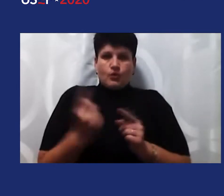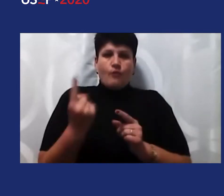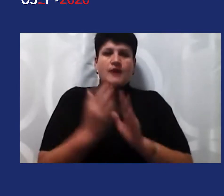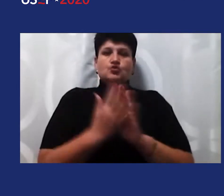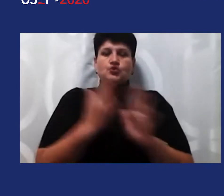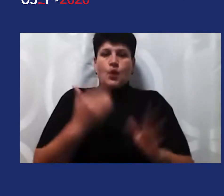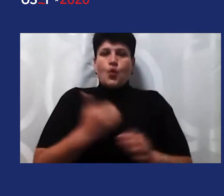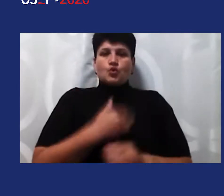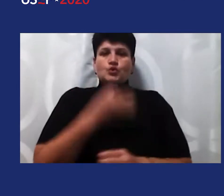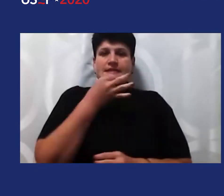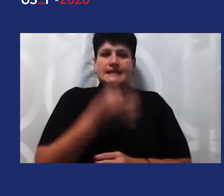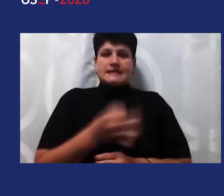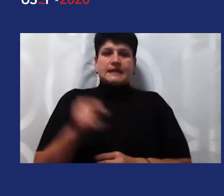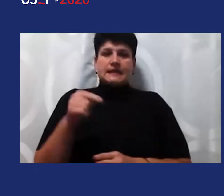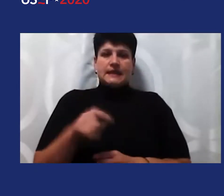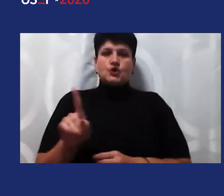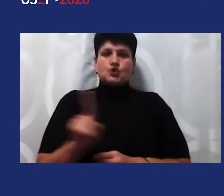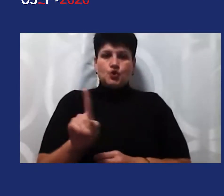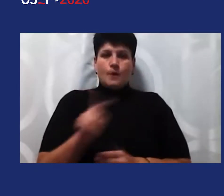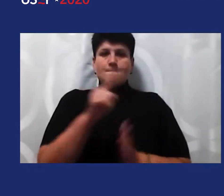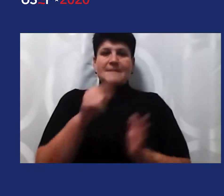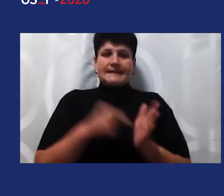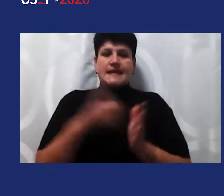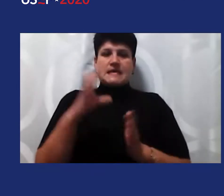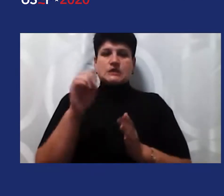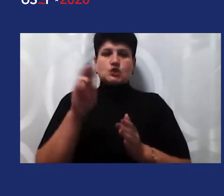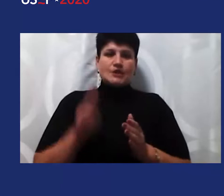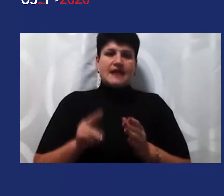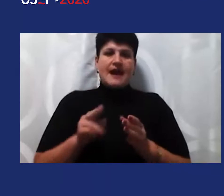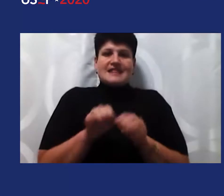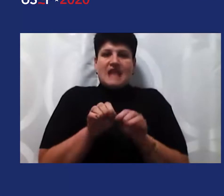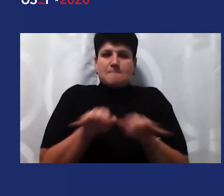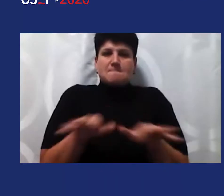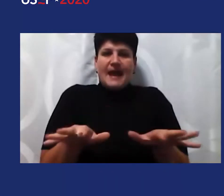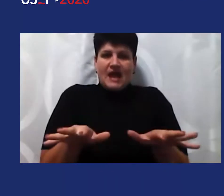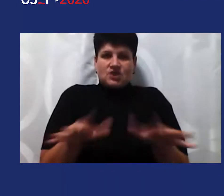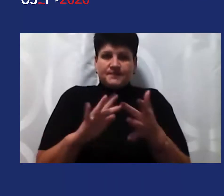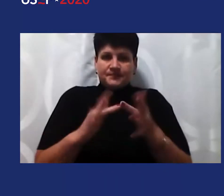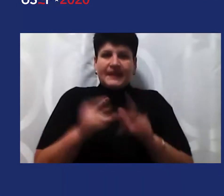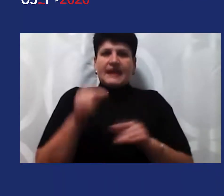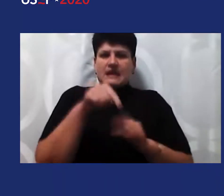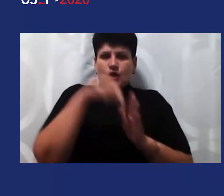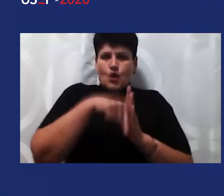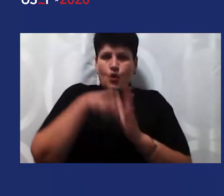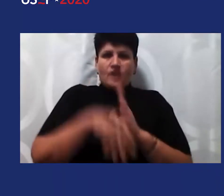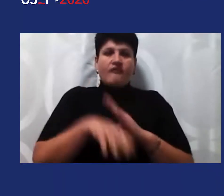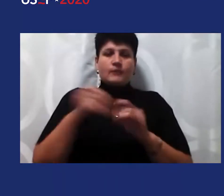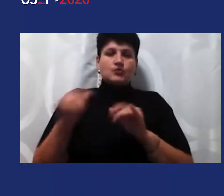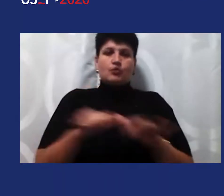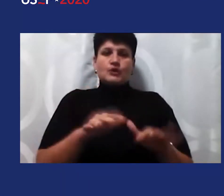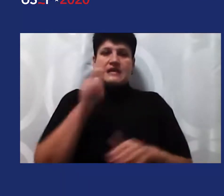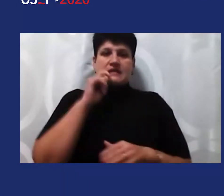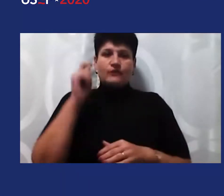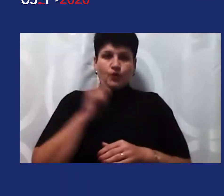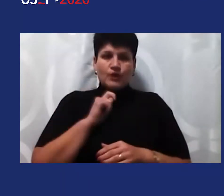schedule. Yes, of course, I will observe the time schedule. I would like to say that the question